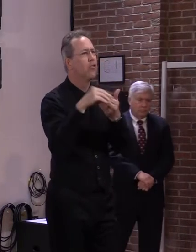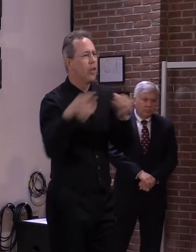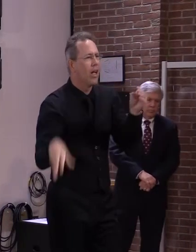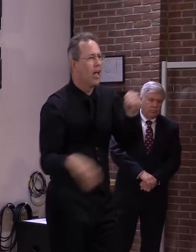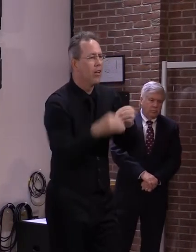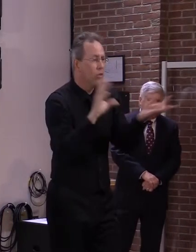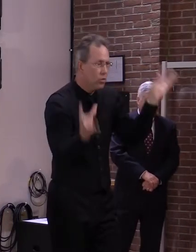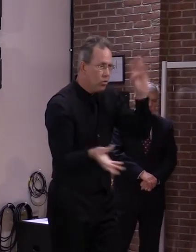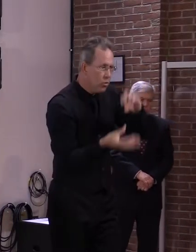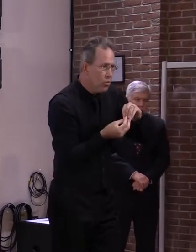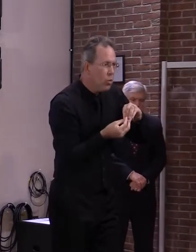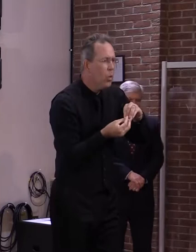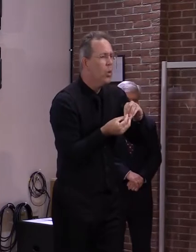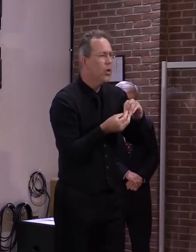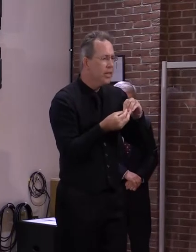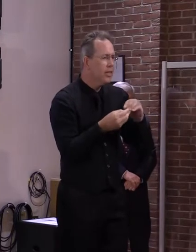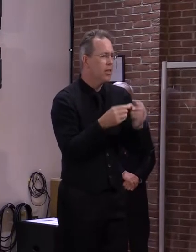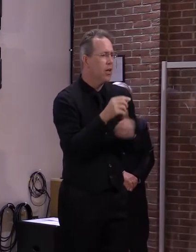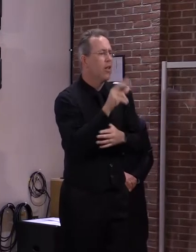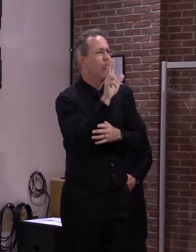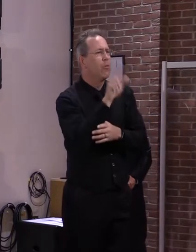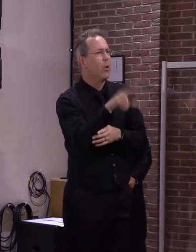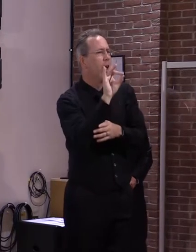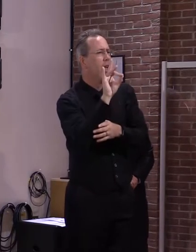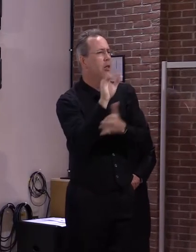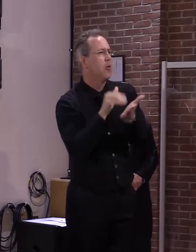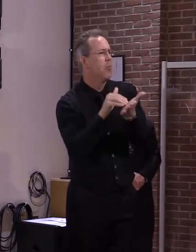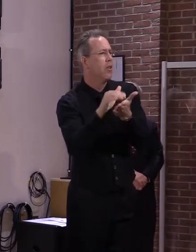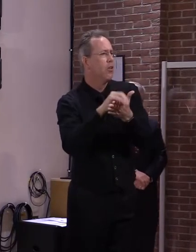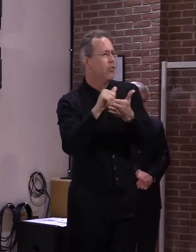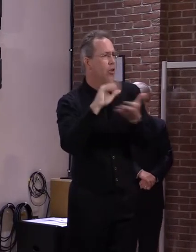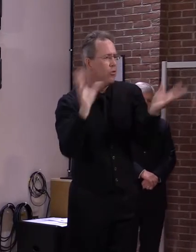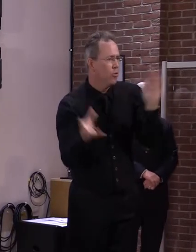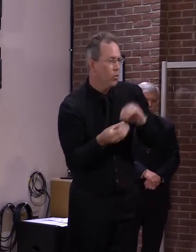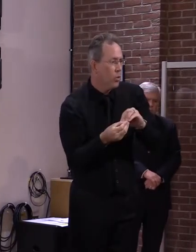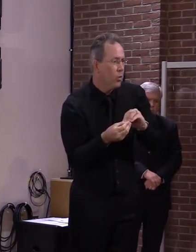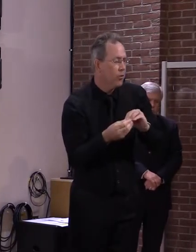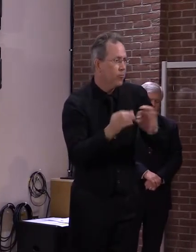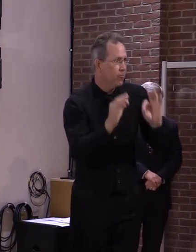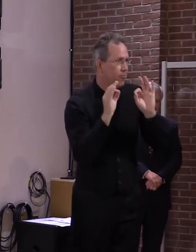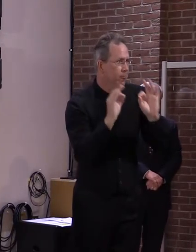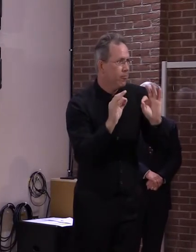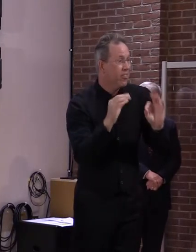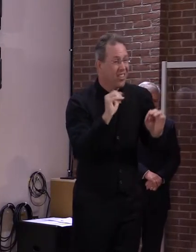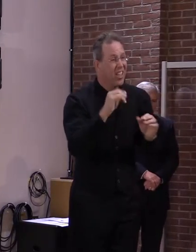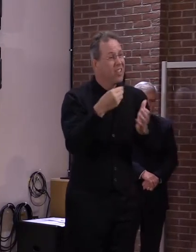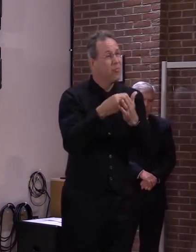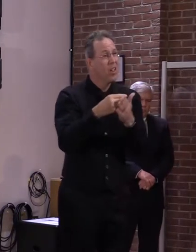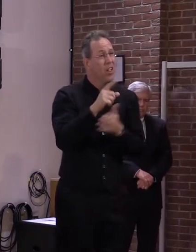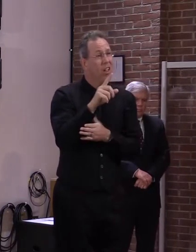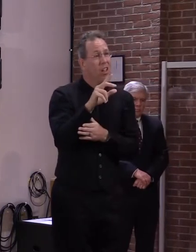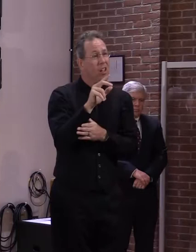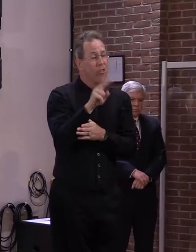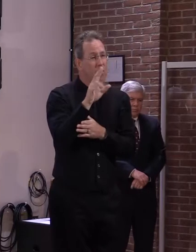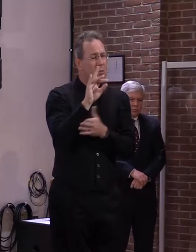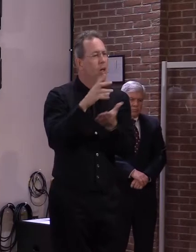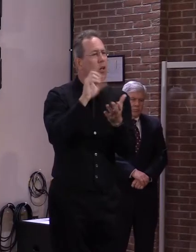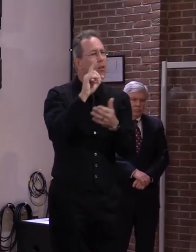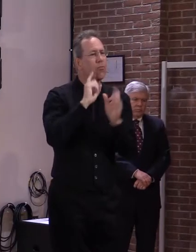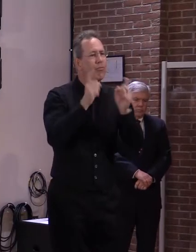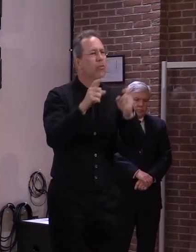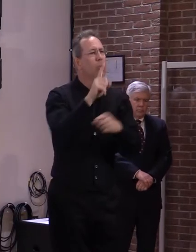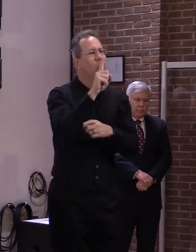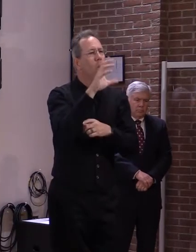million. I want to thank Senator Sanders for securing this crucial funding for our state. In